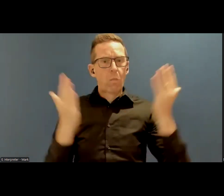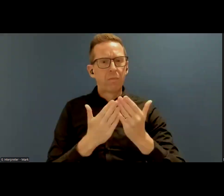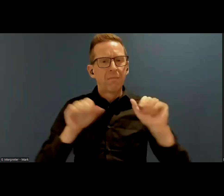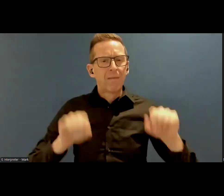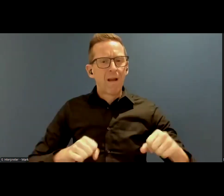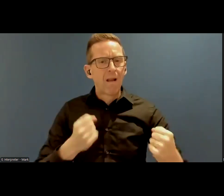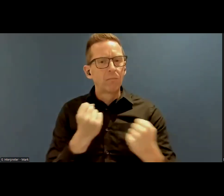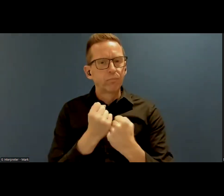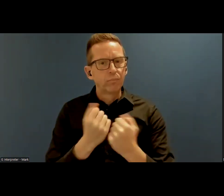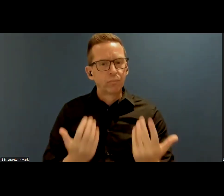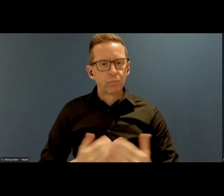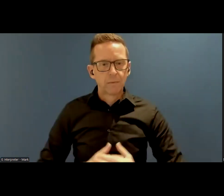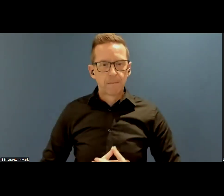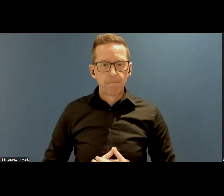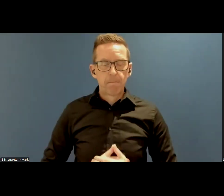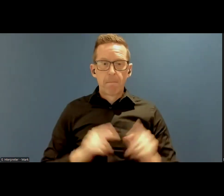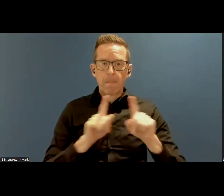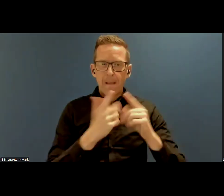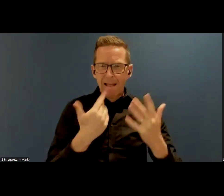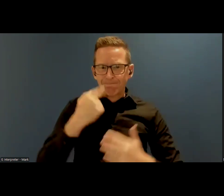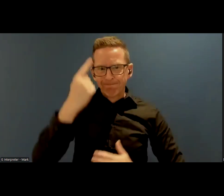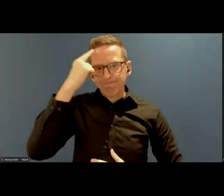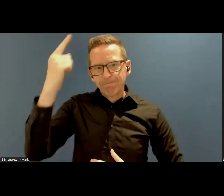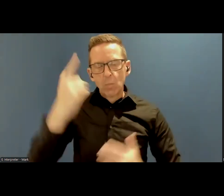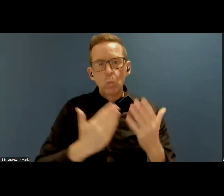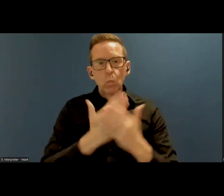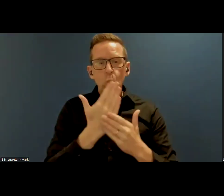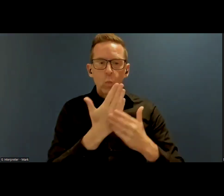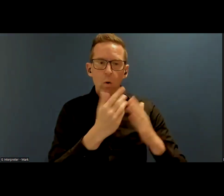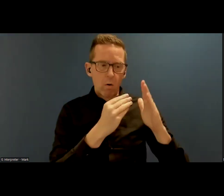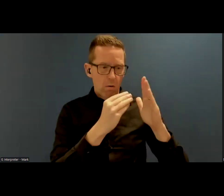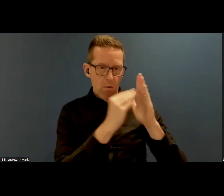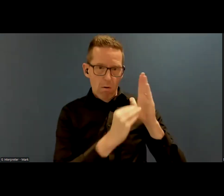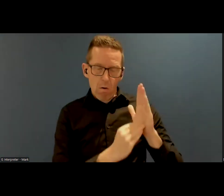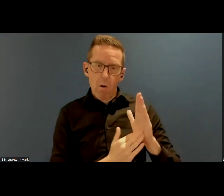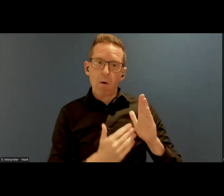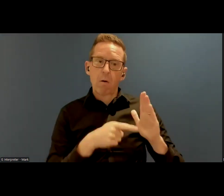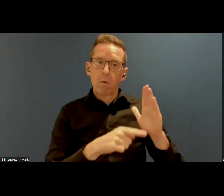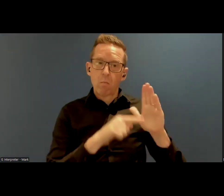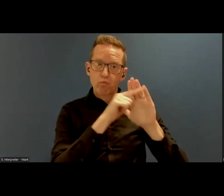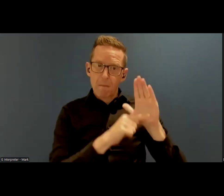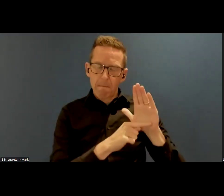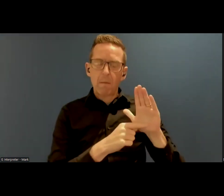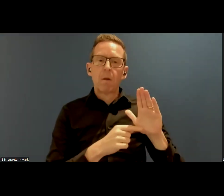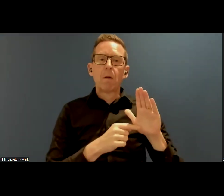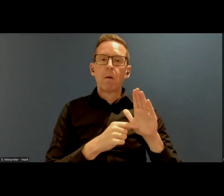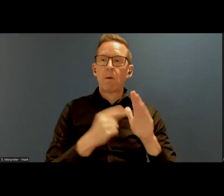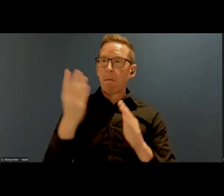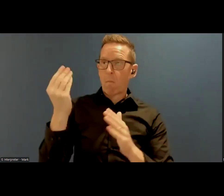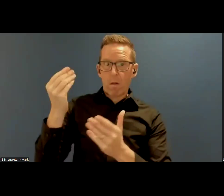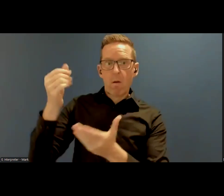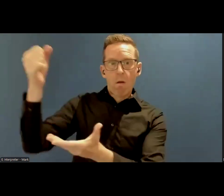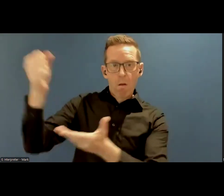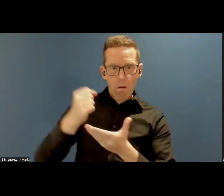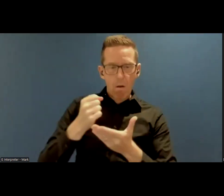have joint programs together with the INGOs and the donors in trying to influence and advocate for